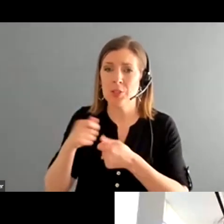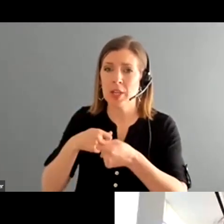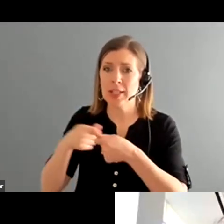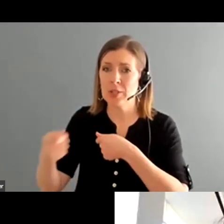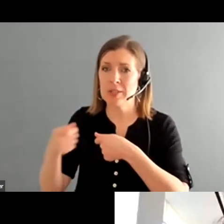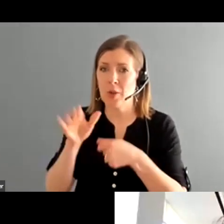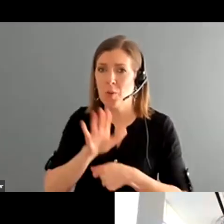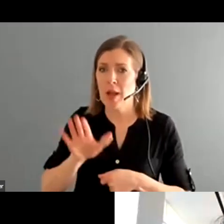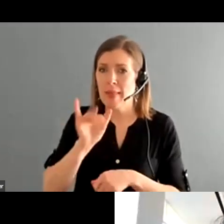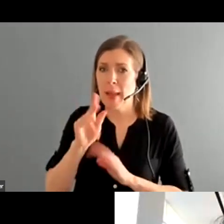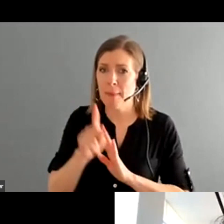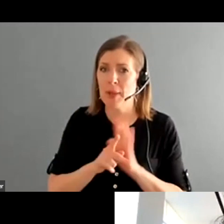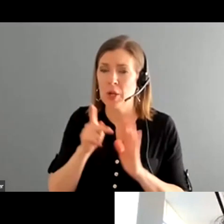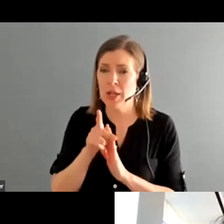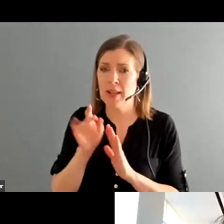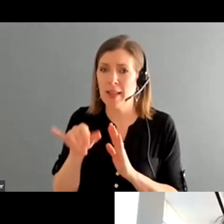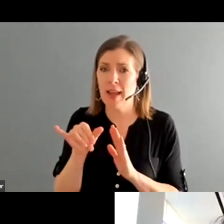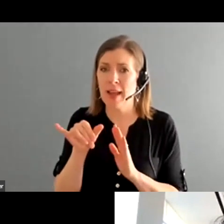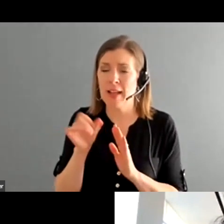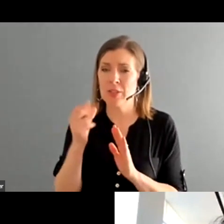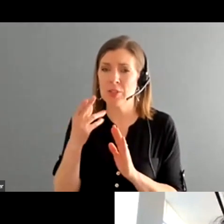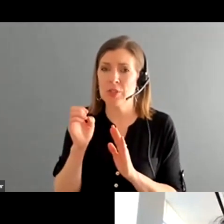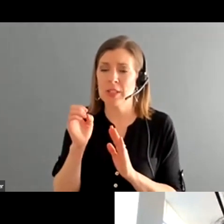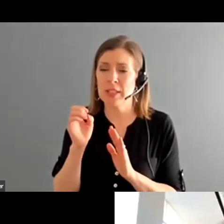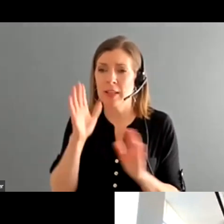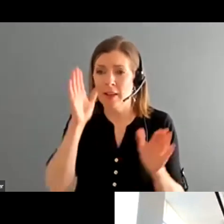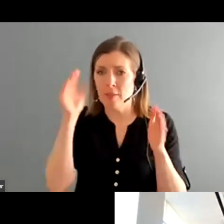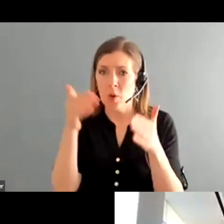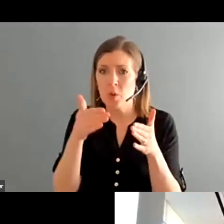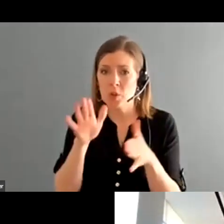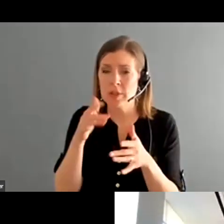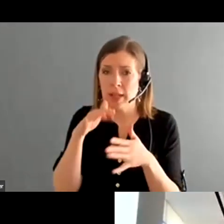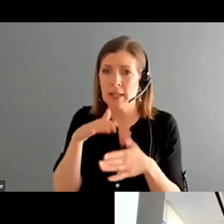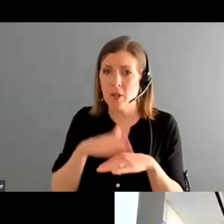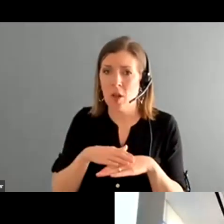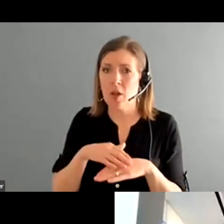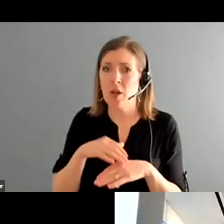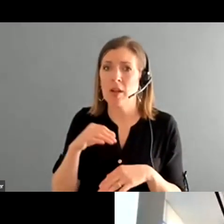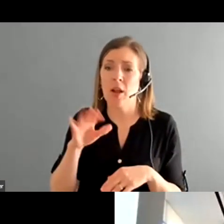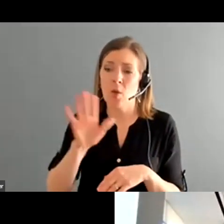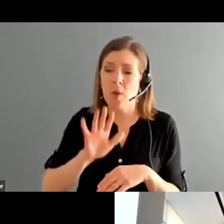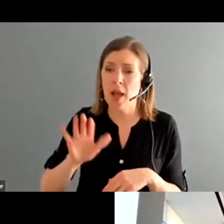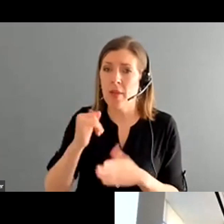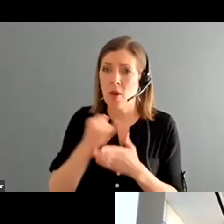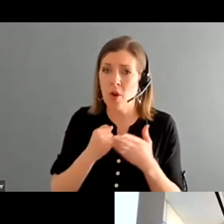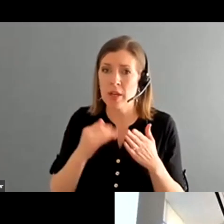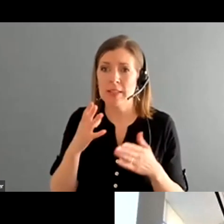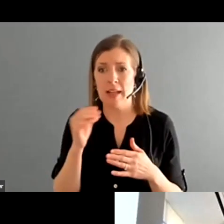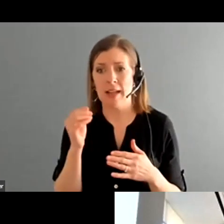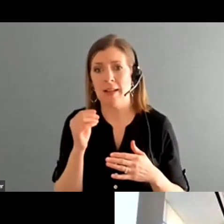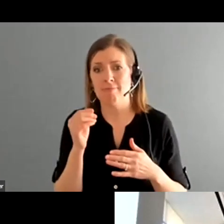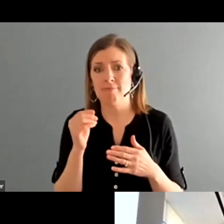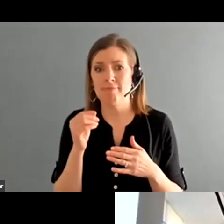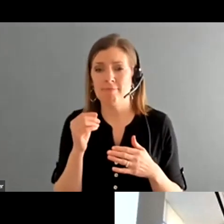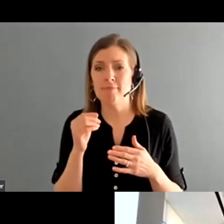around that period that she focused her studies on around this artist and